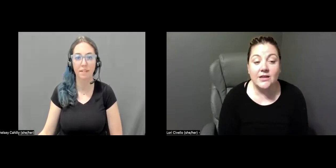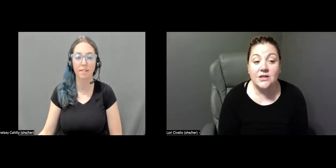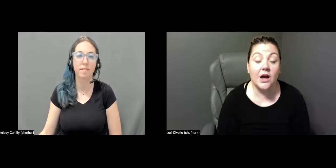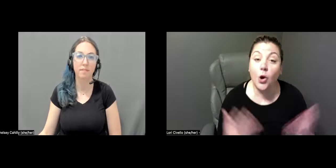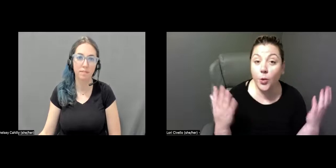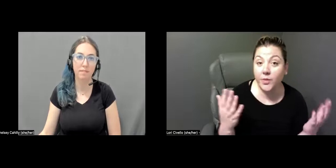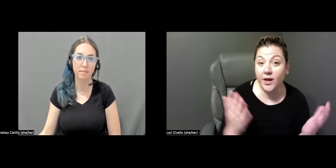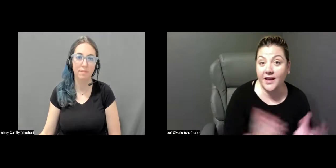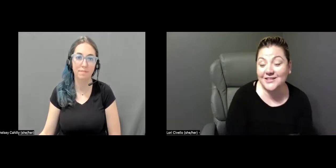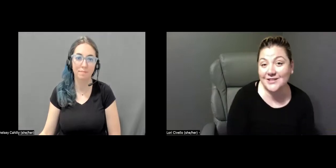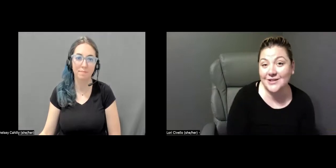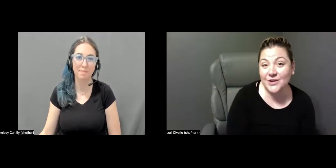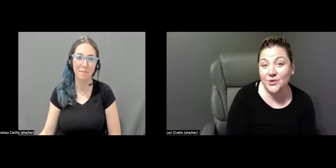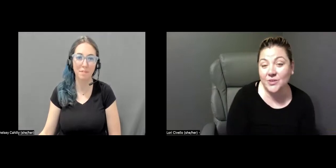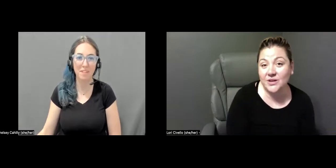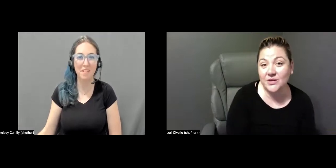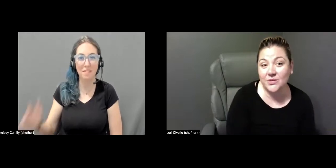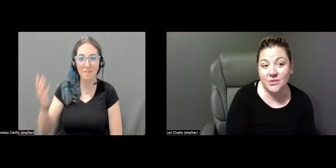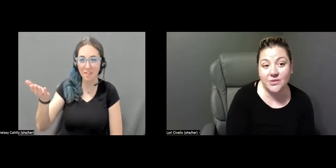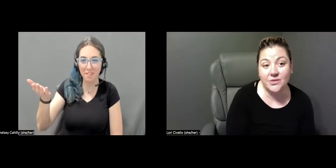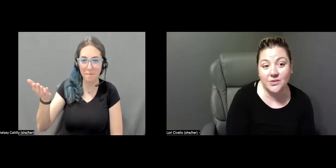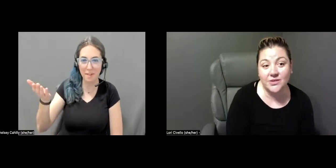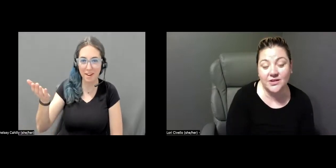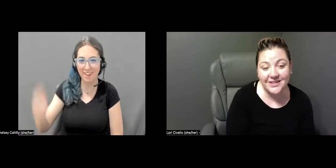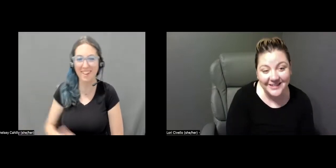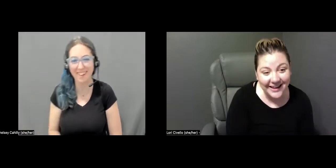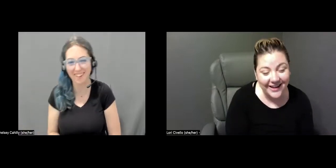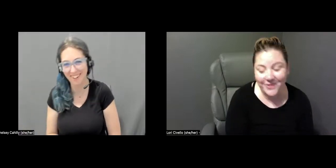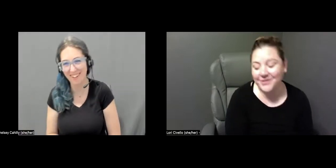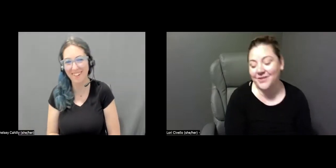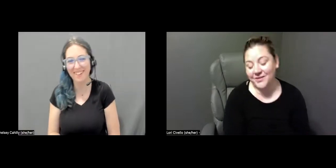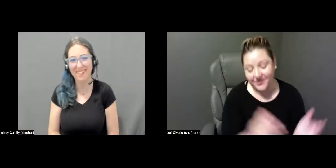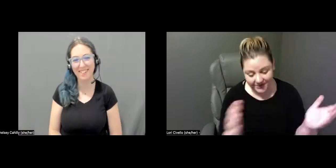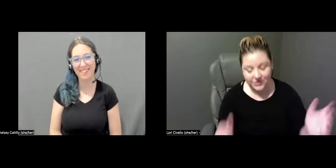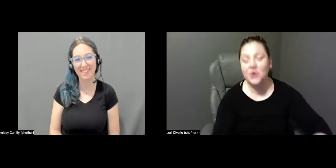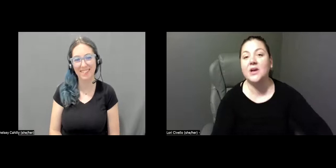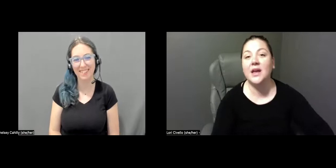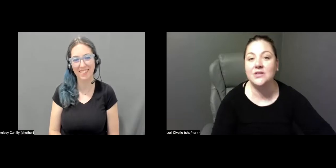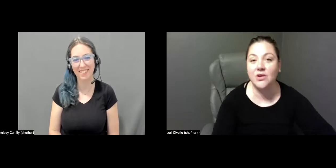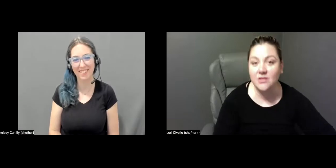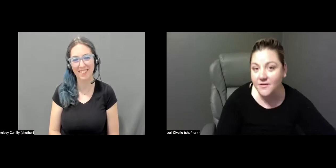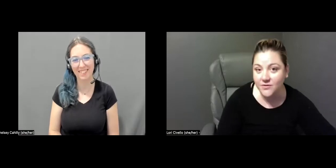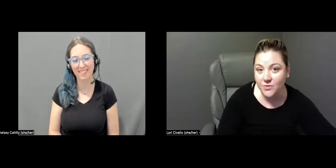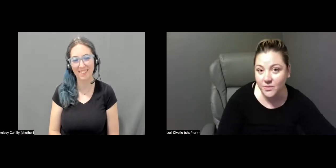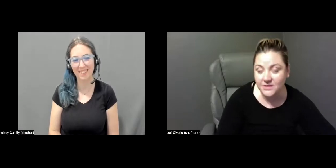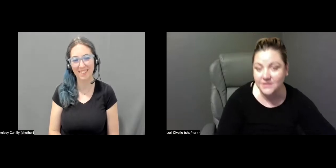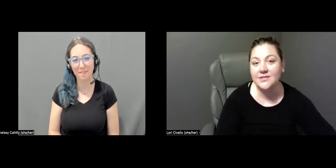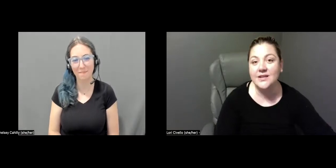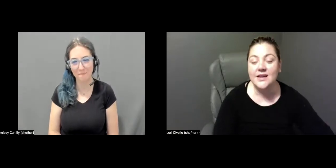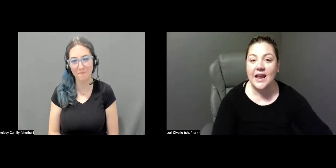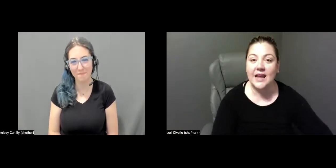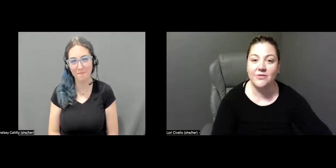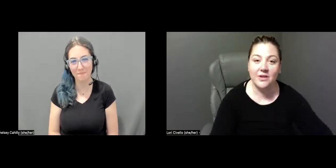here, and hope that we'll see you in the field someday. Yeah, hope that we showcased our love for what we